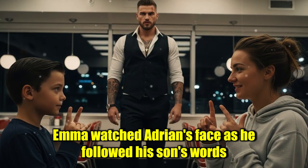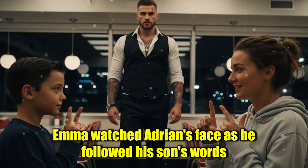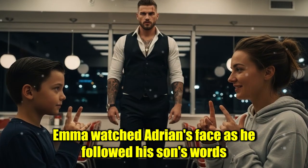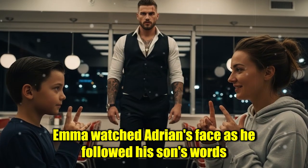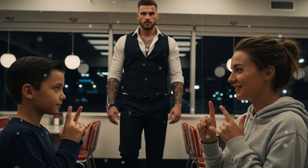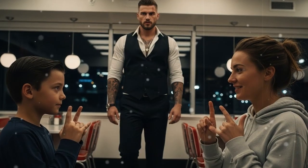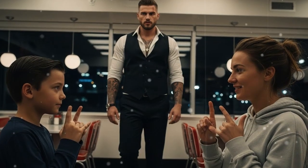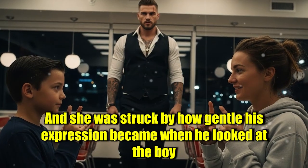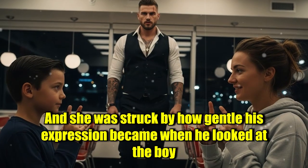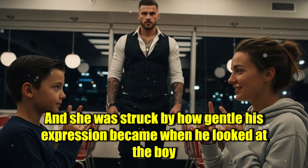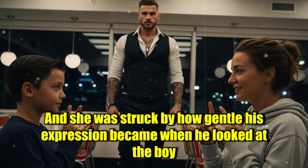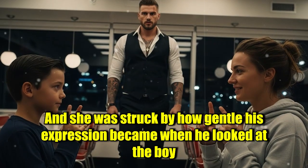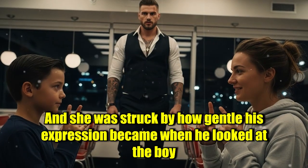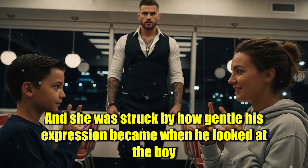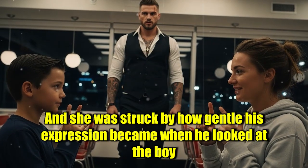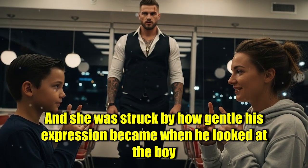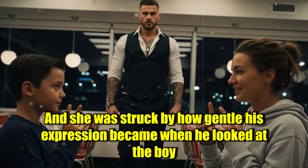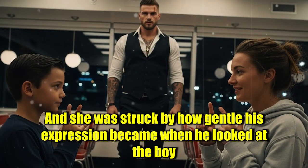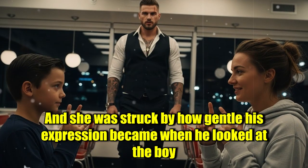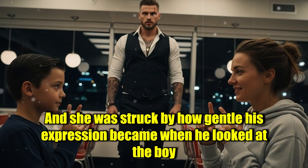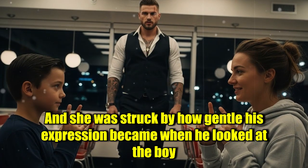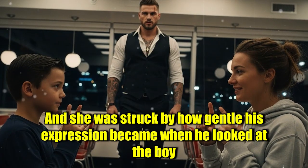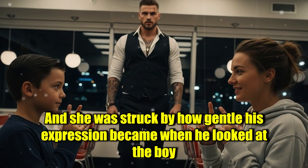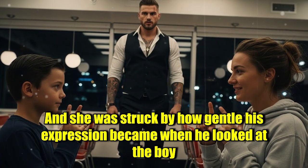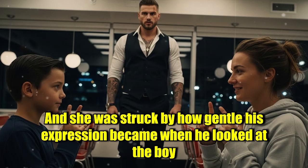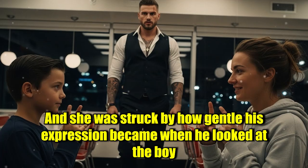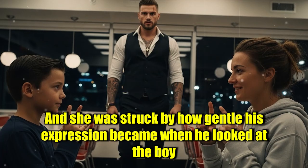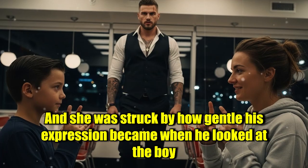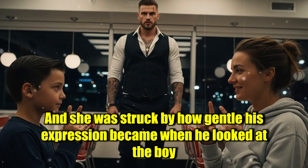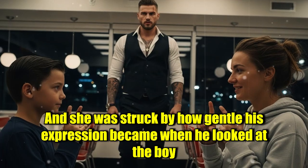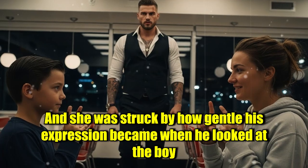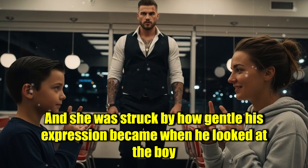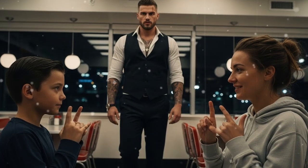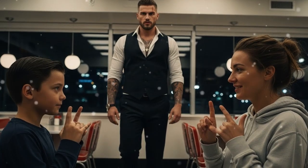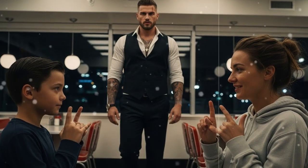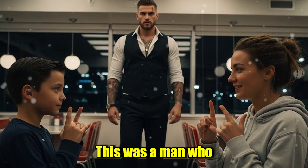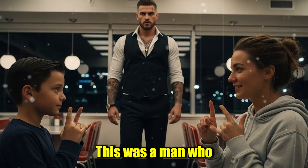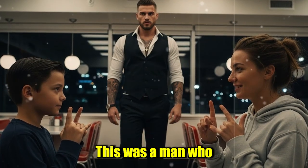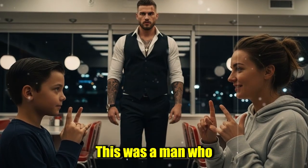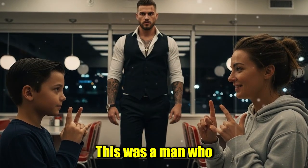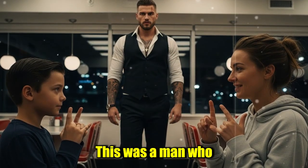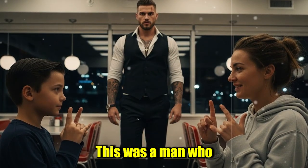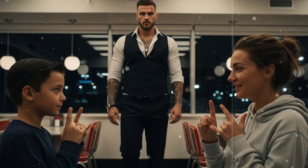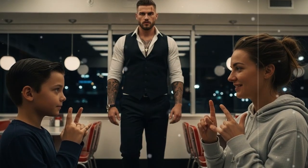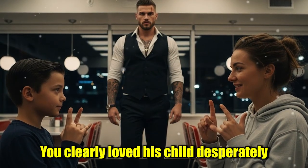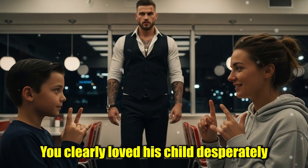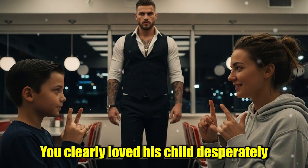son's words, and she was struck by how gentle his expression became when he looked at the boy. This was a man who clearly loved